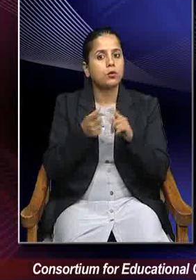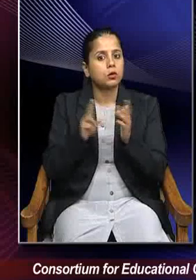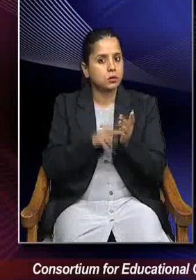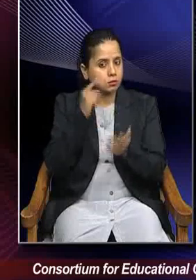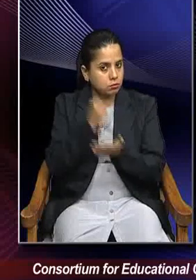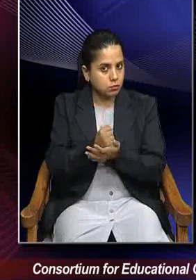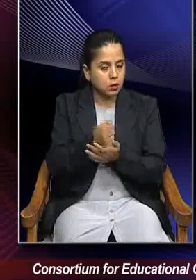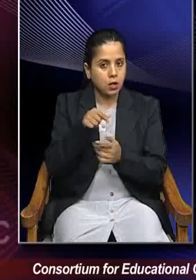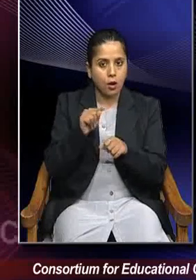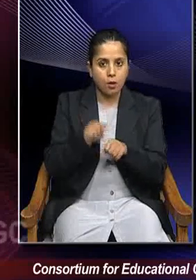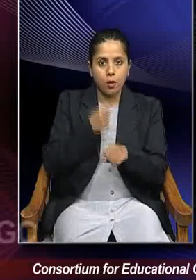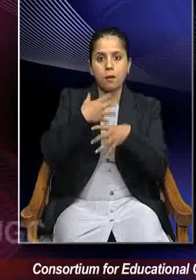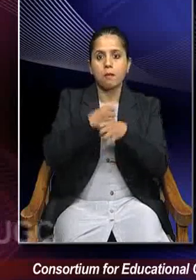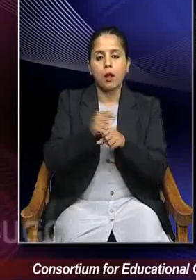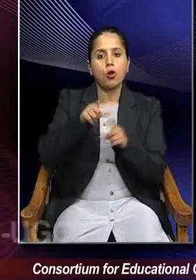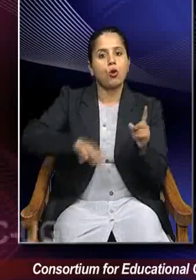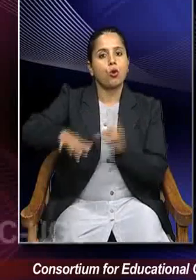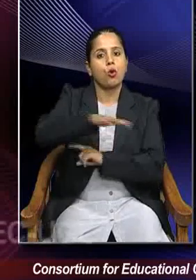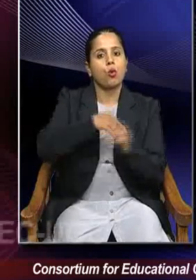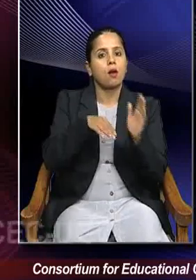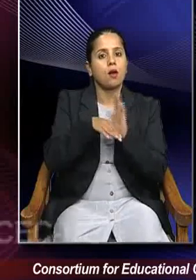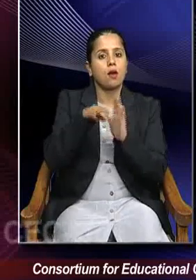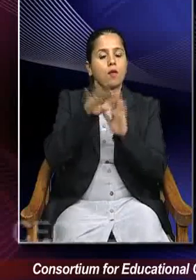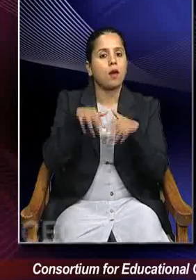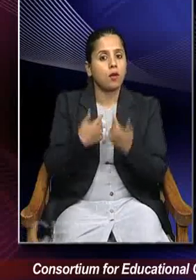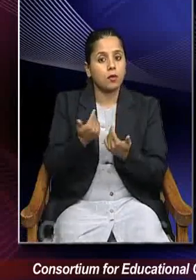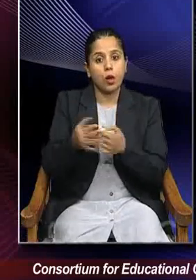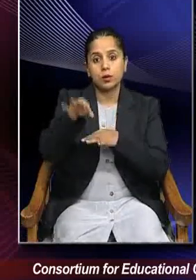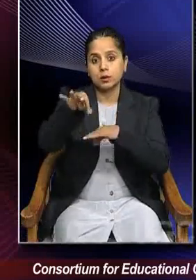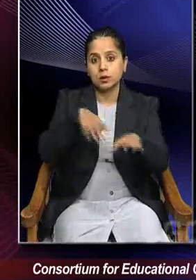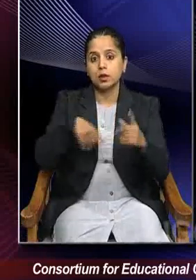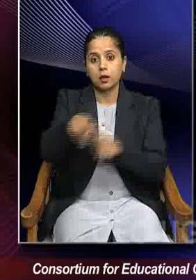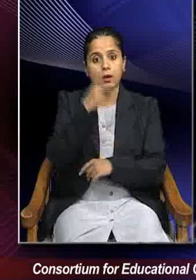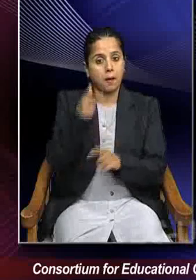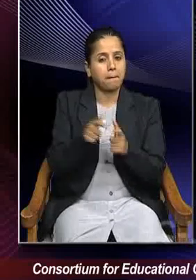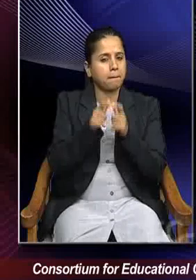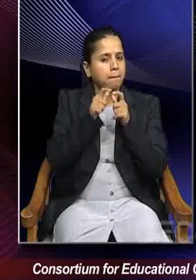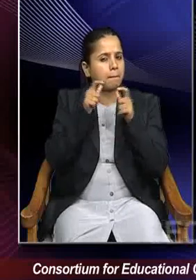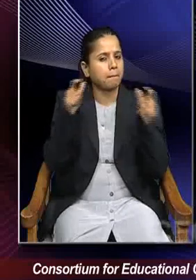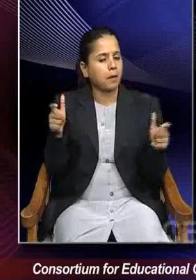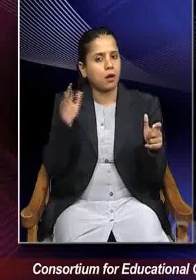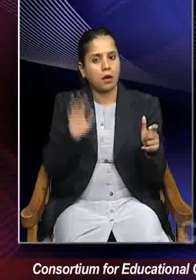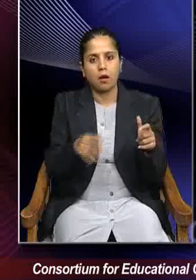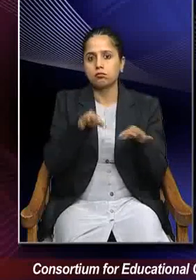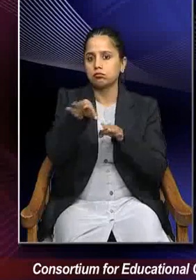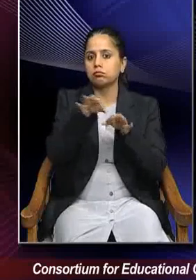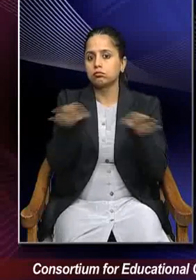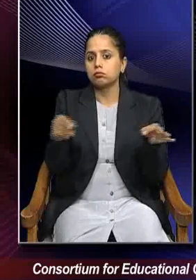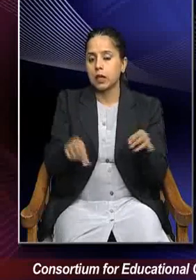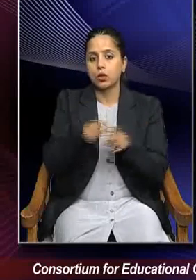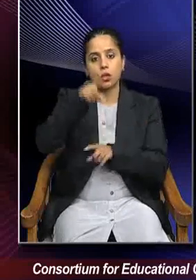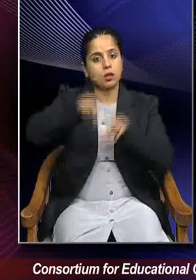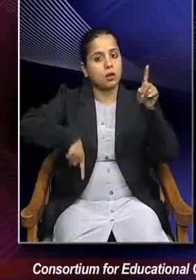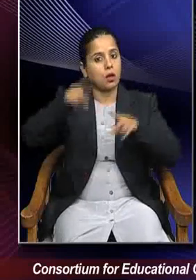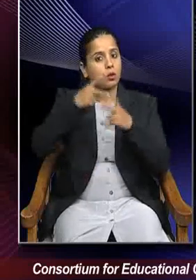create opportunities at the local level, because these cities are huge in sizes, but they are very much diversified